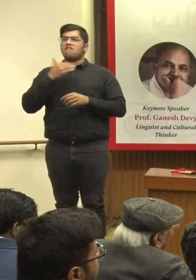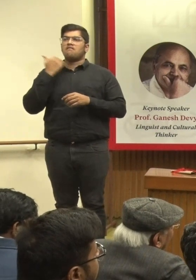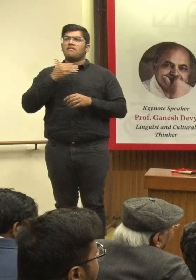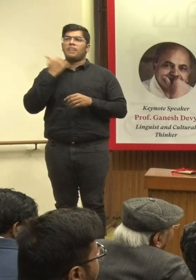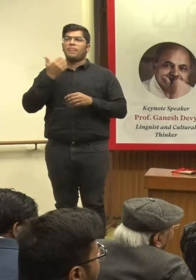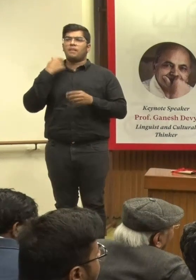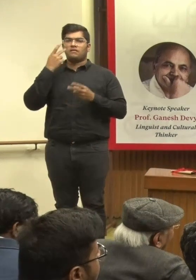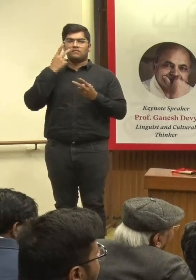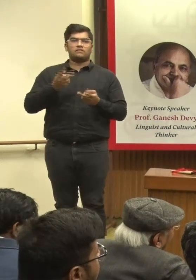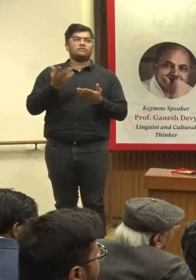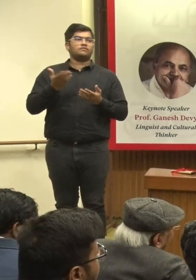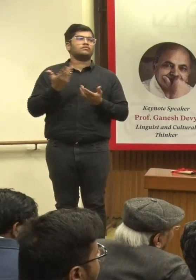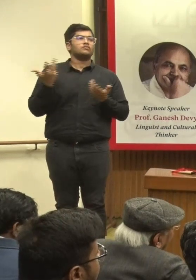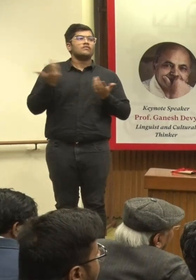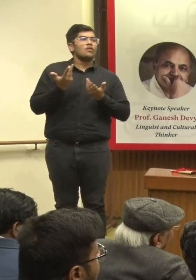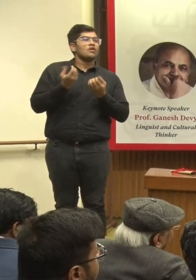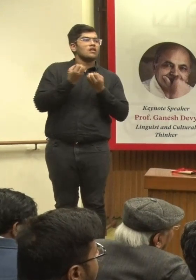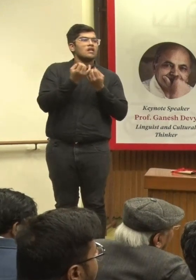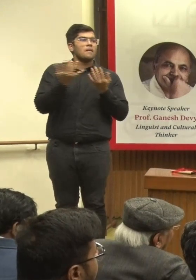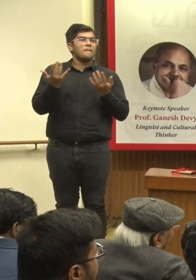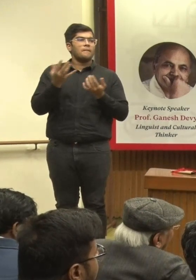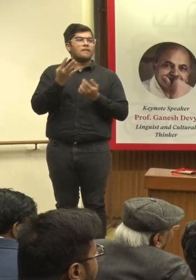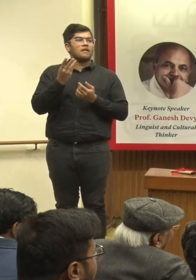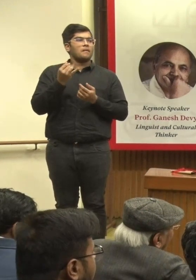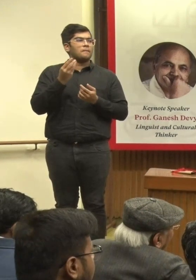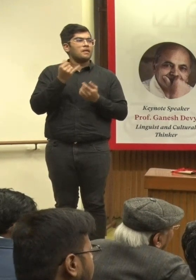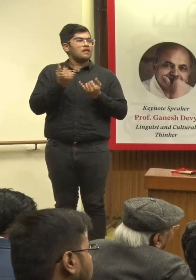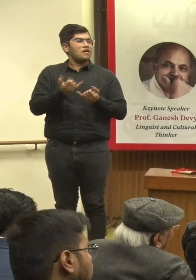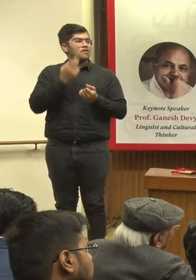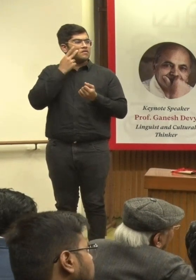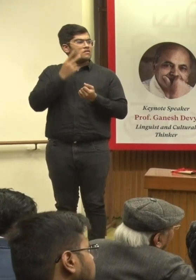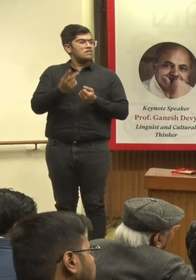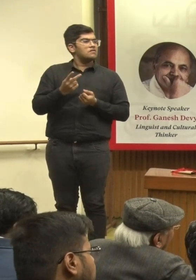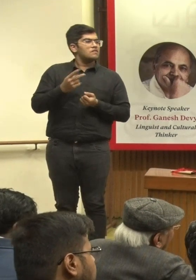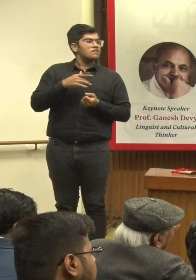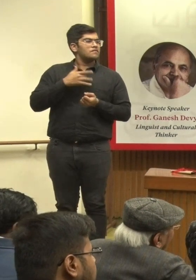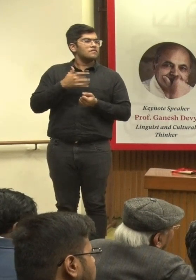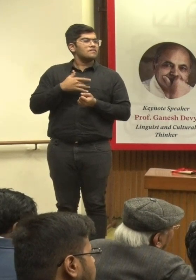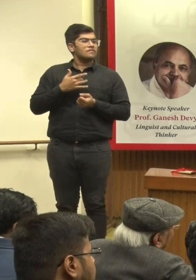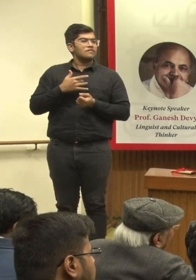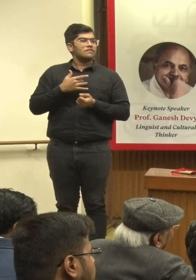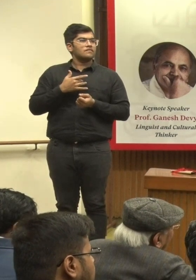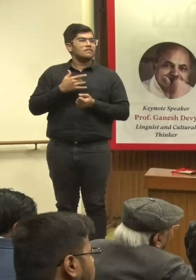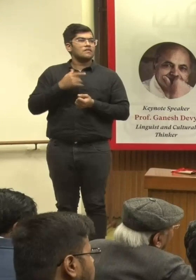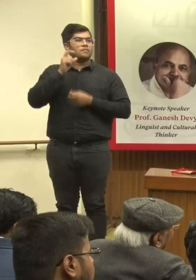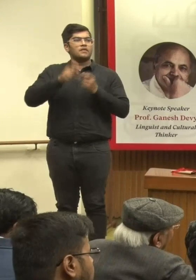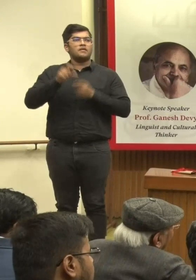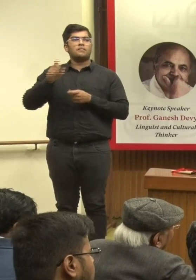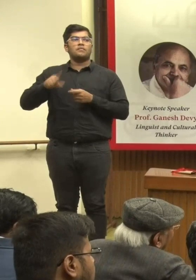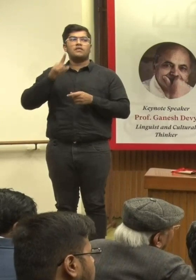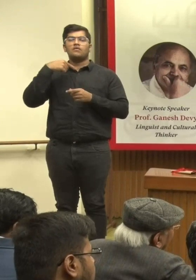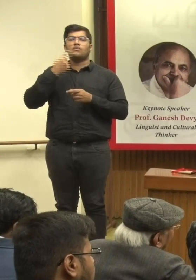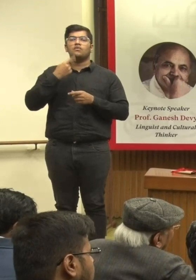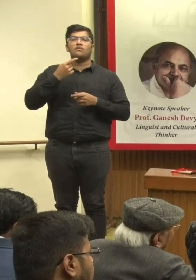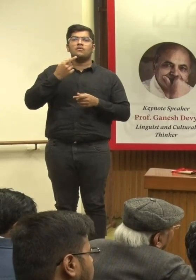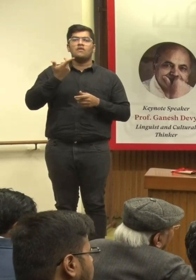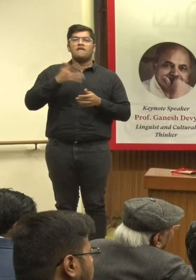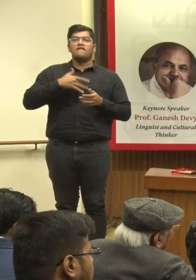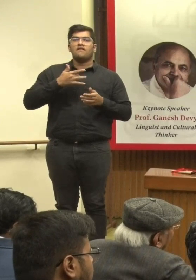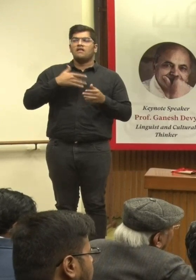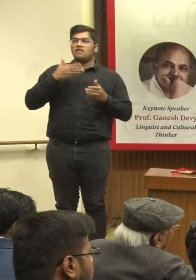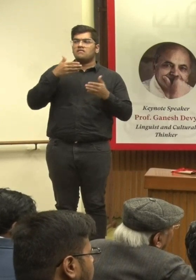What are the numbers of people? What is the number of people adversely affected by